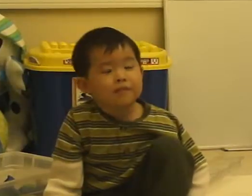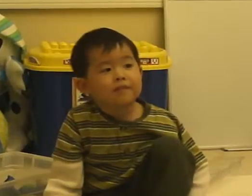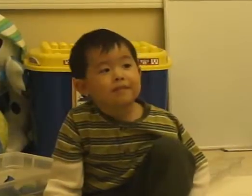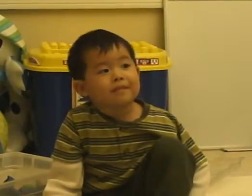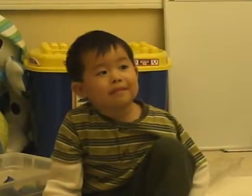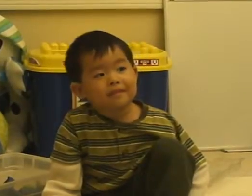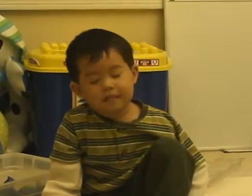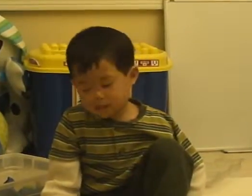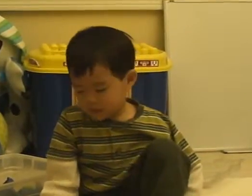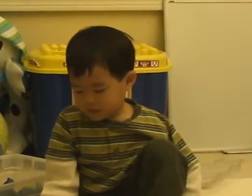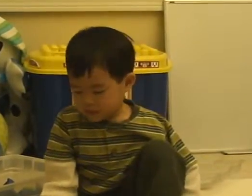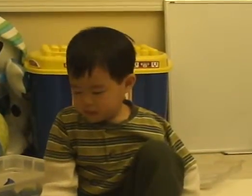Spaghetti